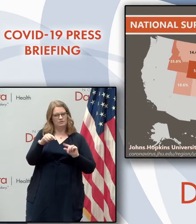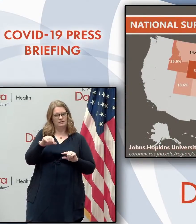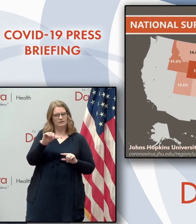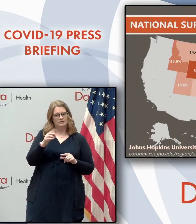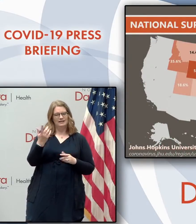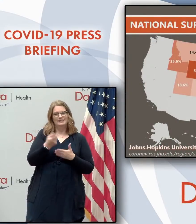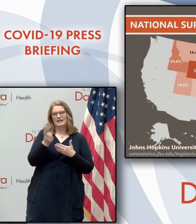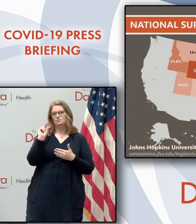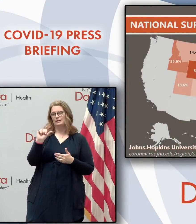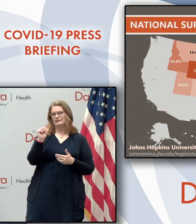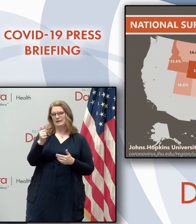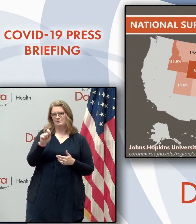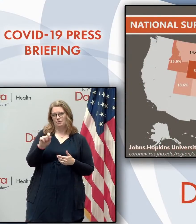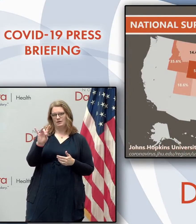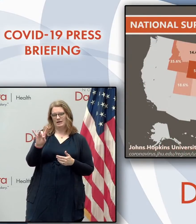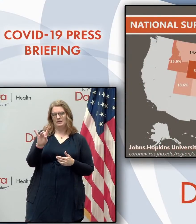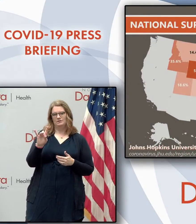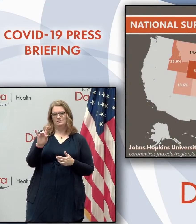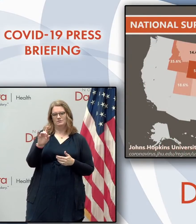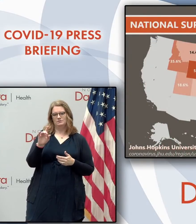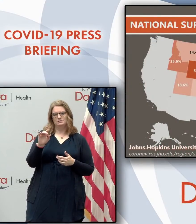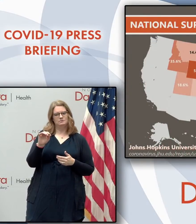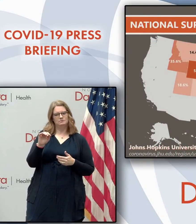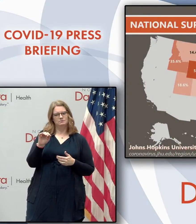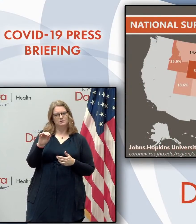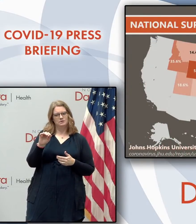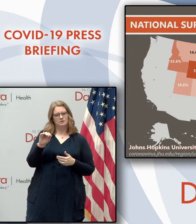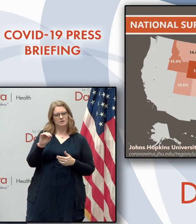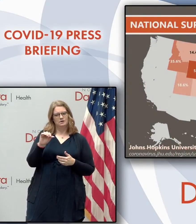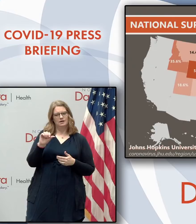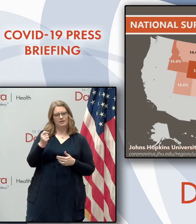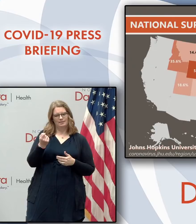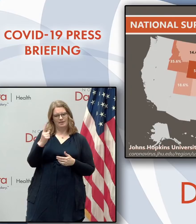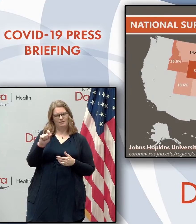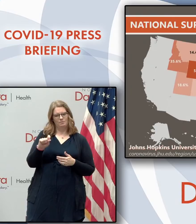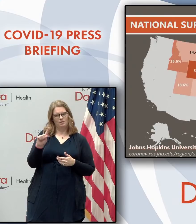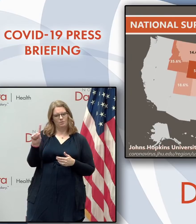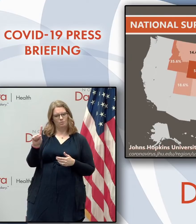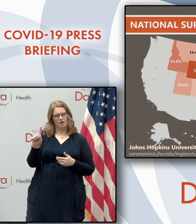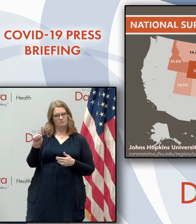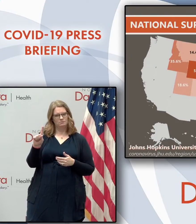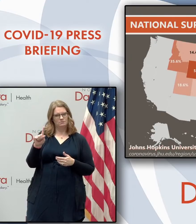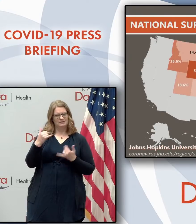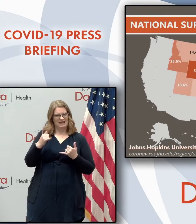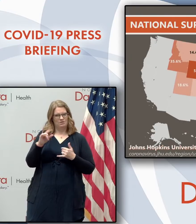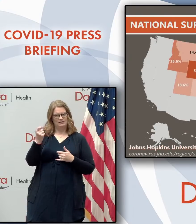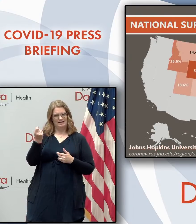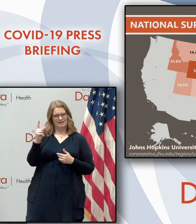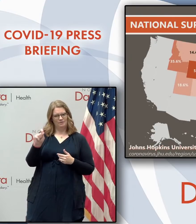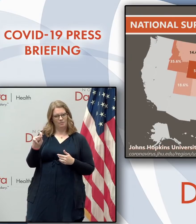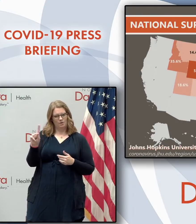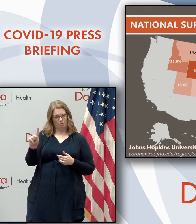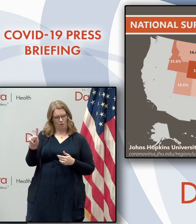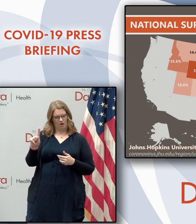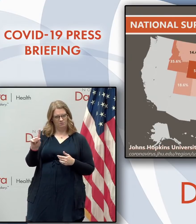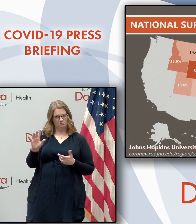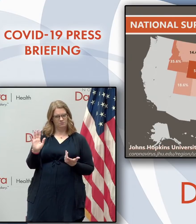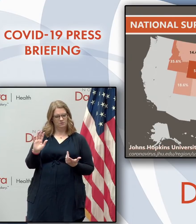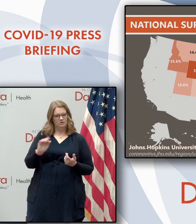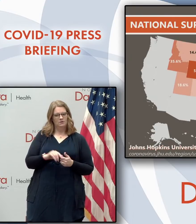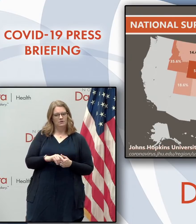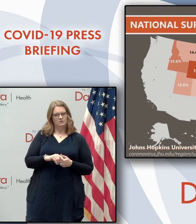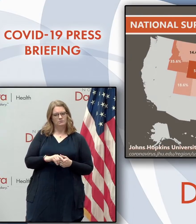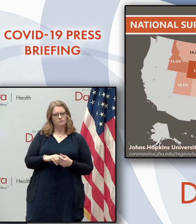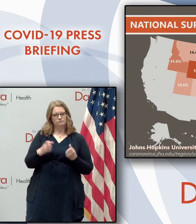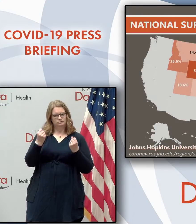10.8. Last week, we're at 11.1. So we're up slightly over a week ago. In the same time frame, a